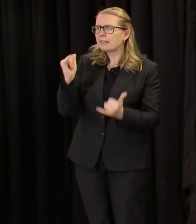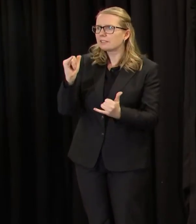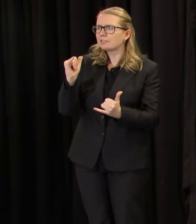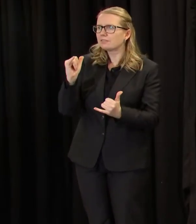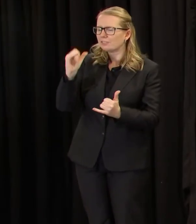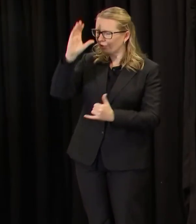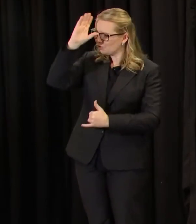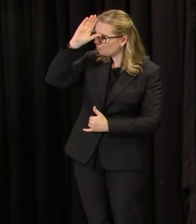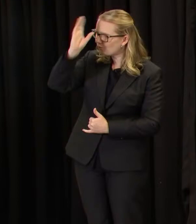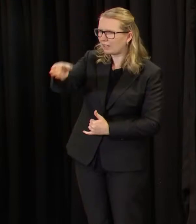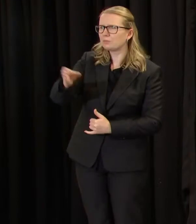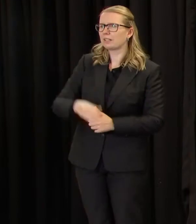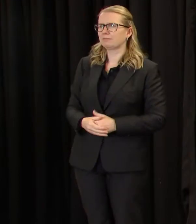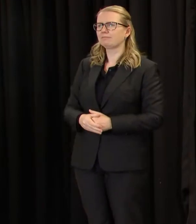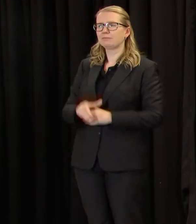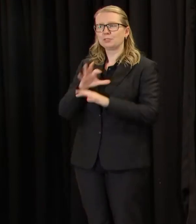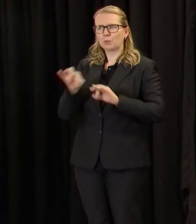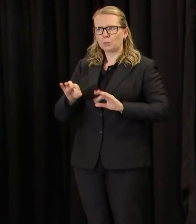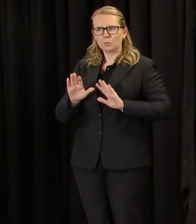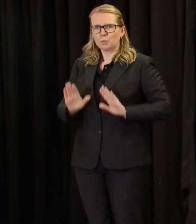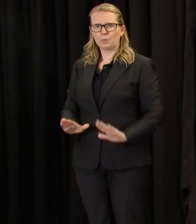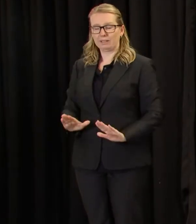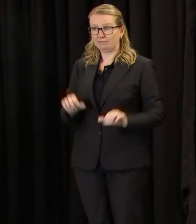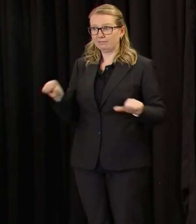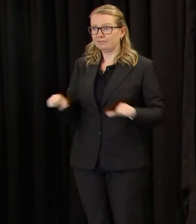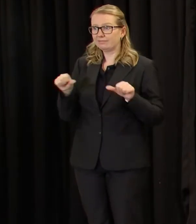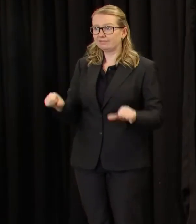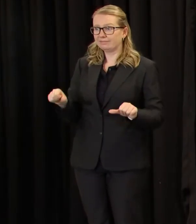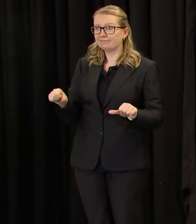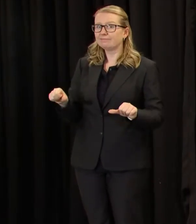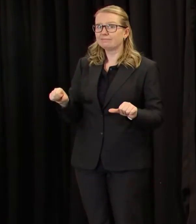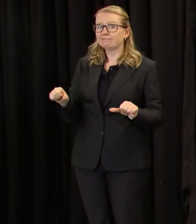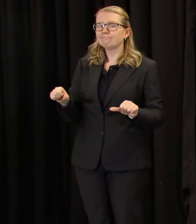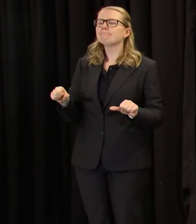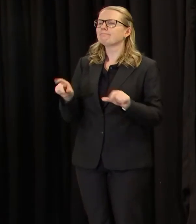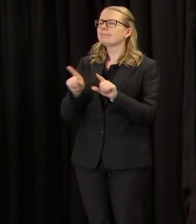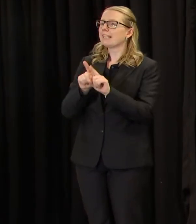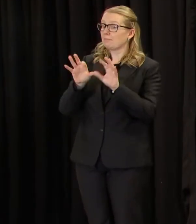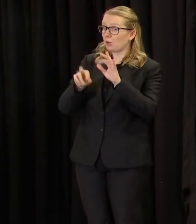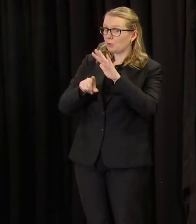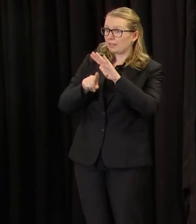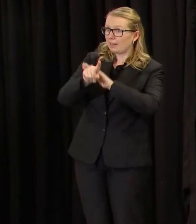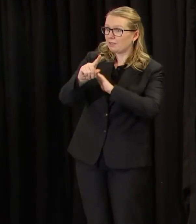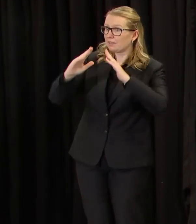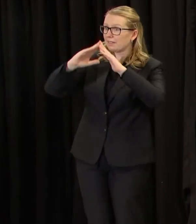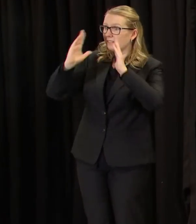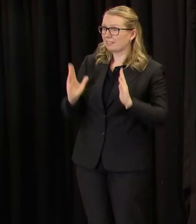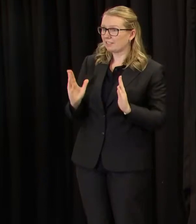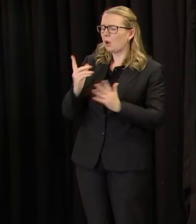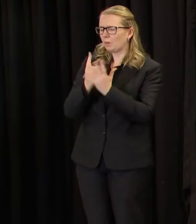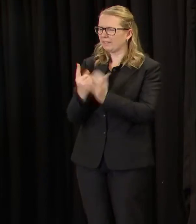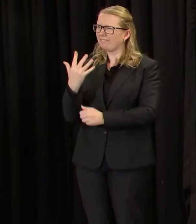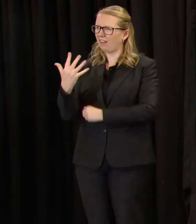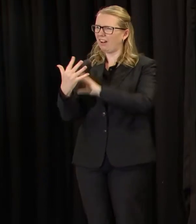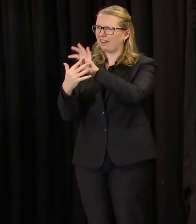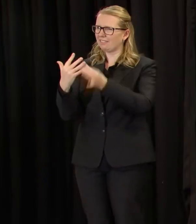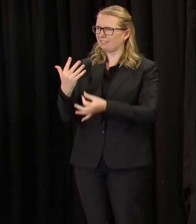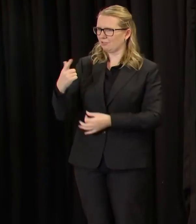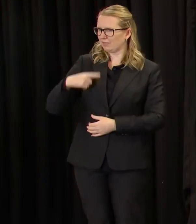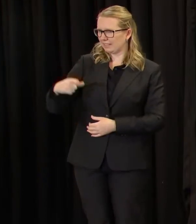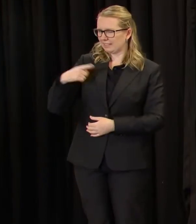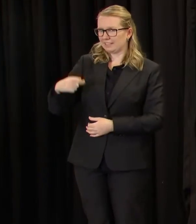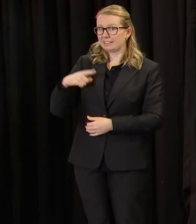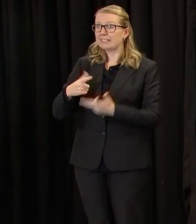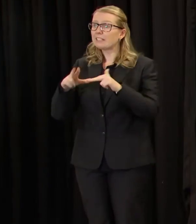Just to the general wider community, please, only leave home for those 5 permitted reasons. And if you're an authorised worker,